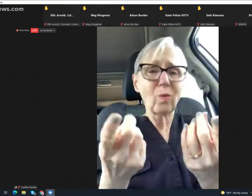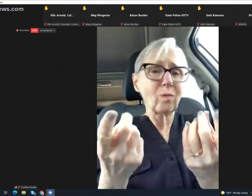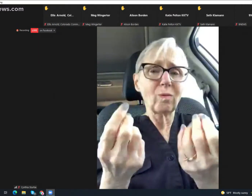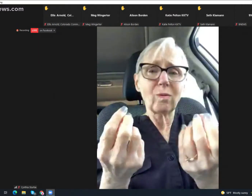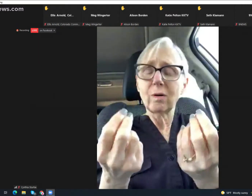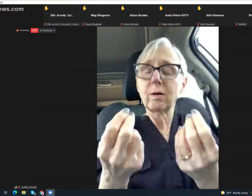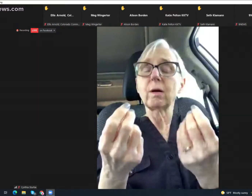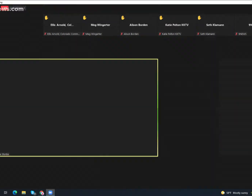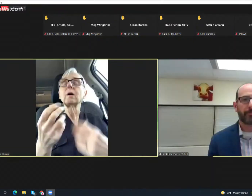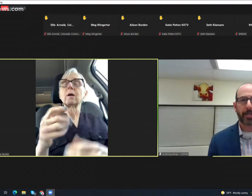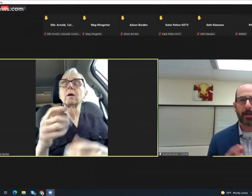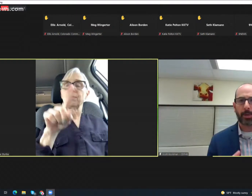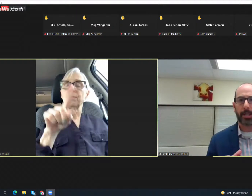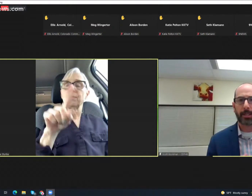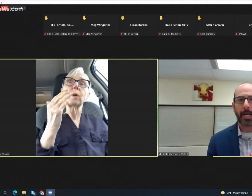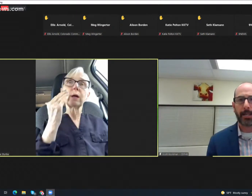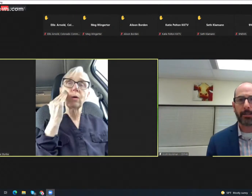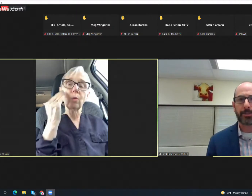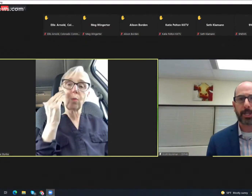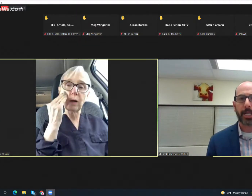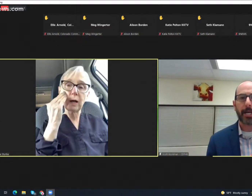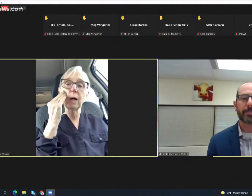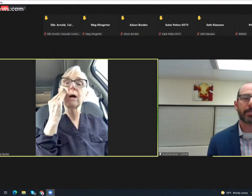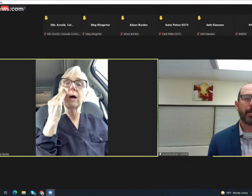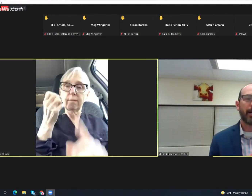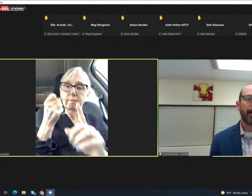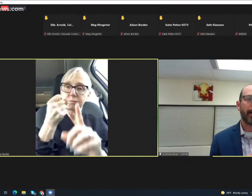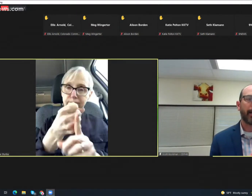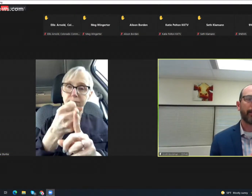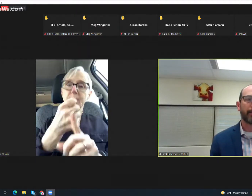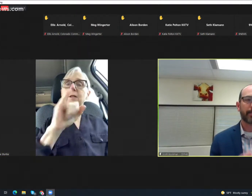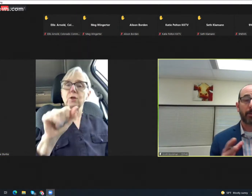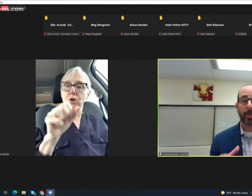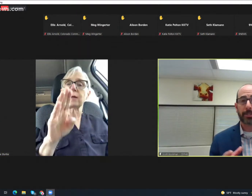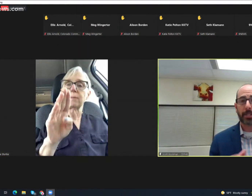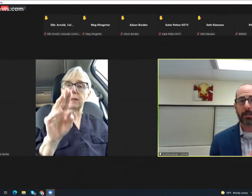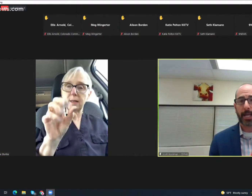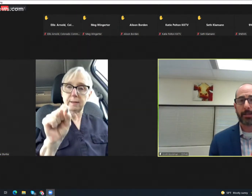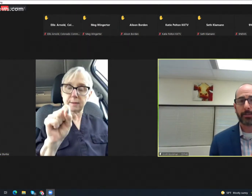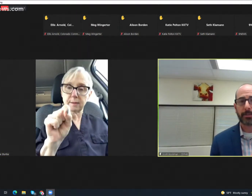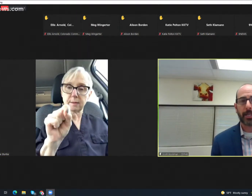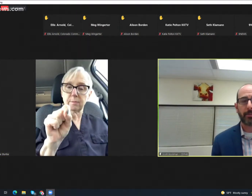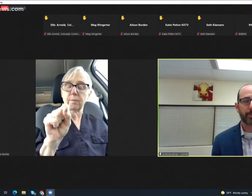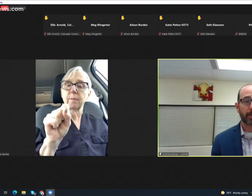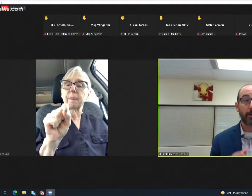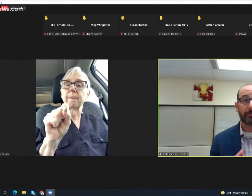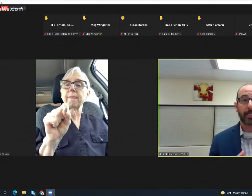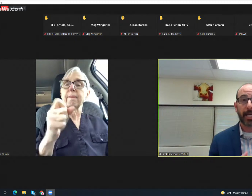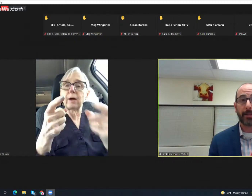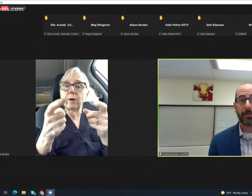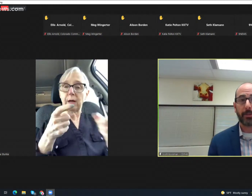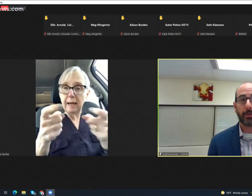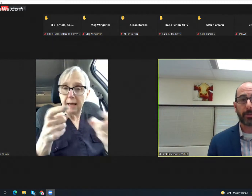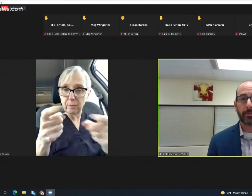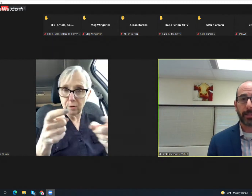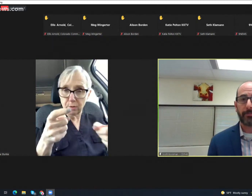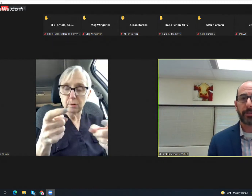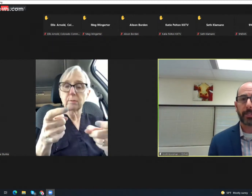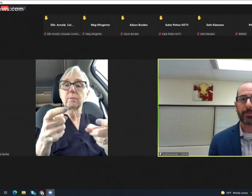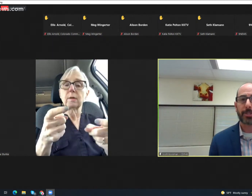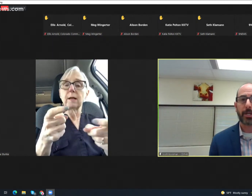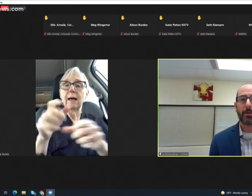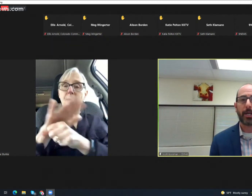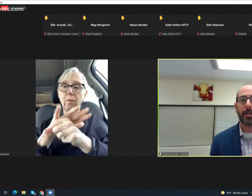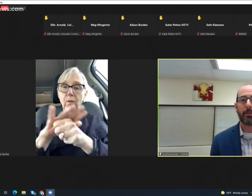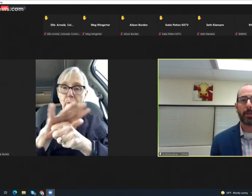So we are aware of the outbreak at JBS. These outbreaks are handled majoritively at the local